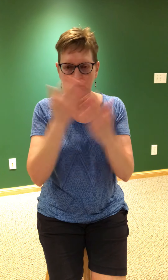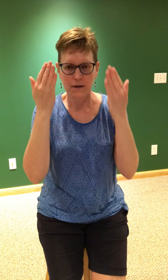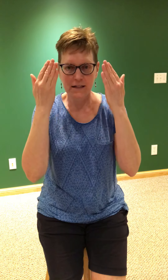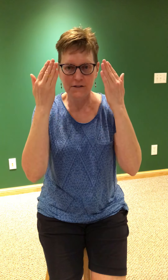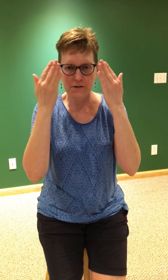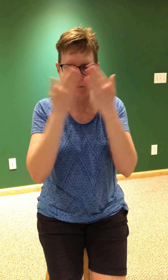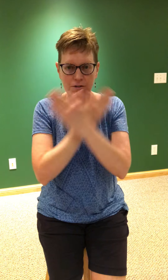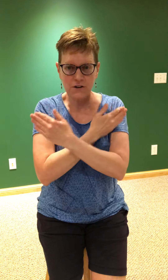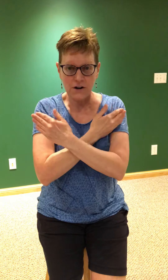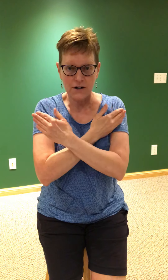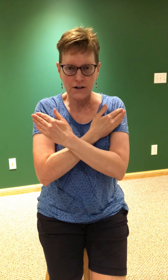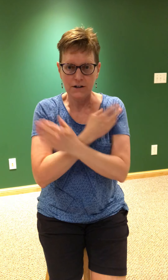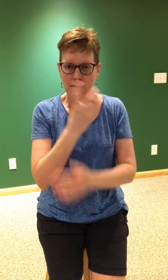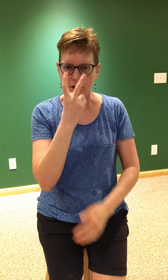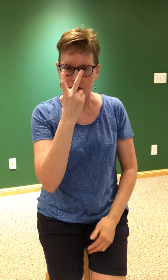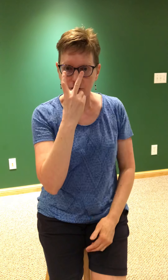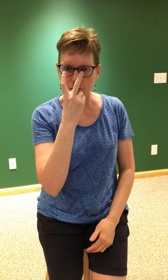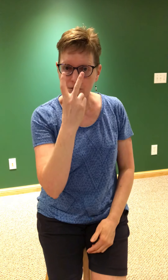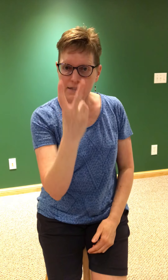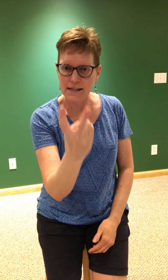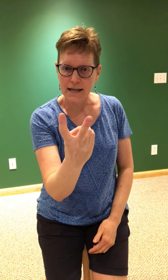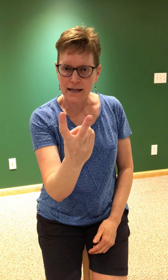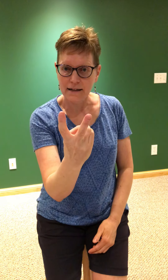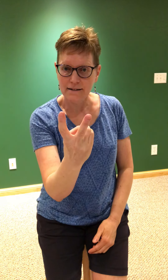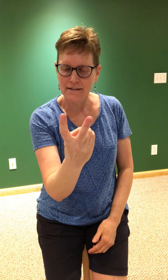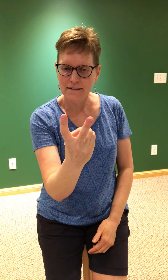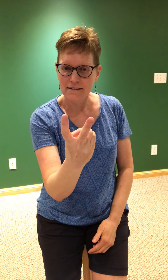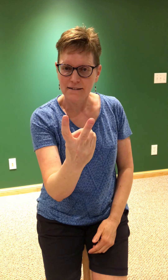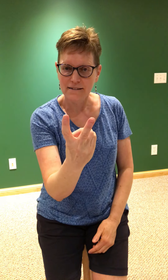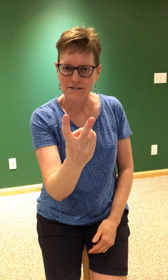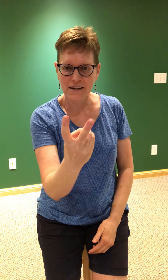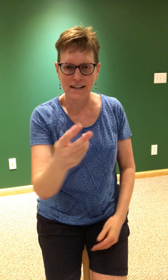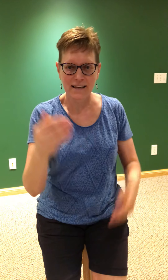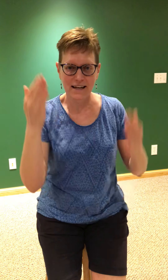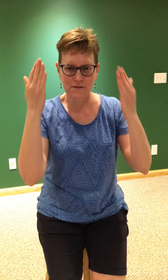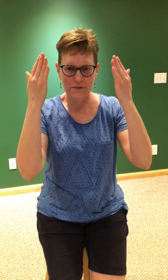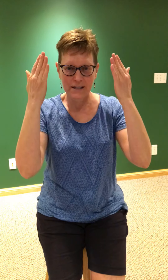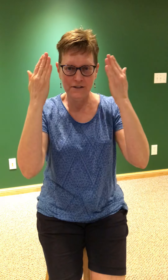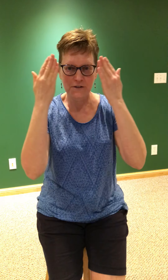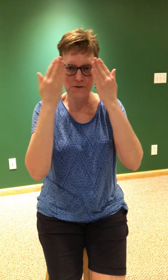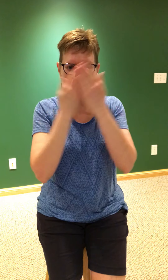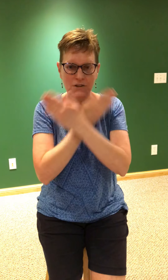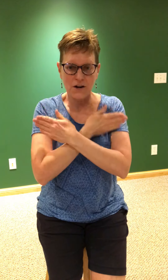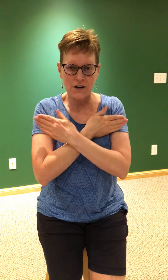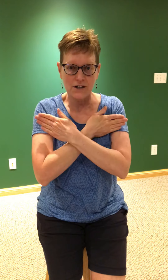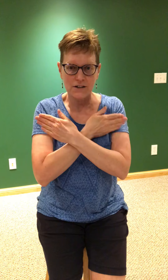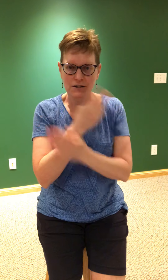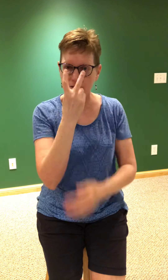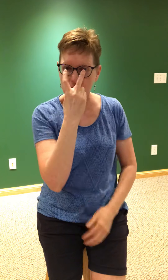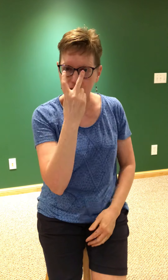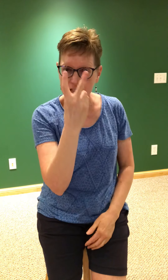When it's too dark to see. Try that again. When it's too dark to